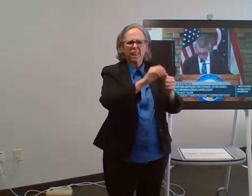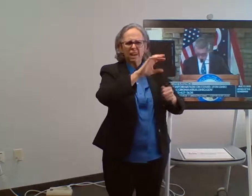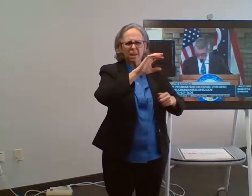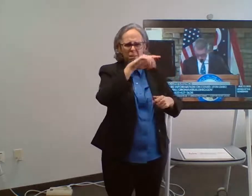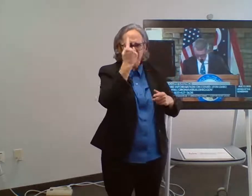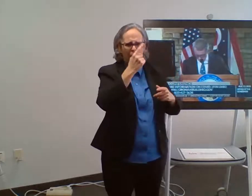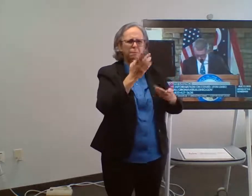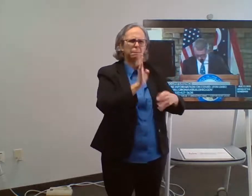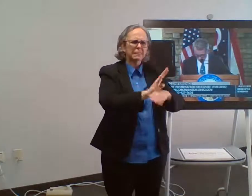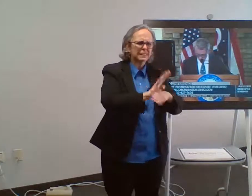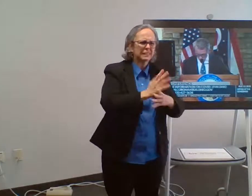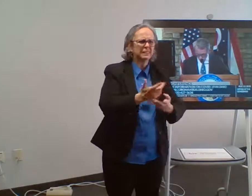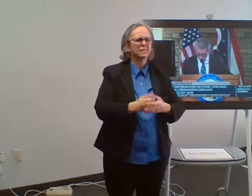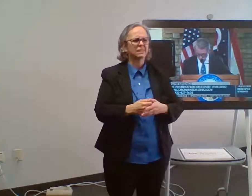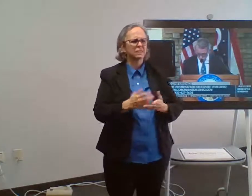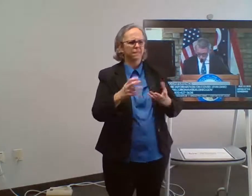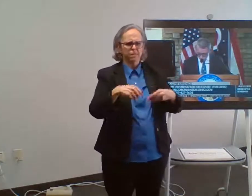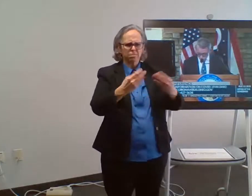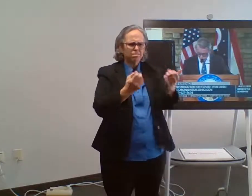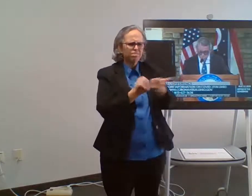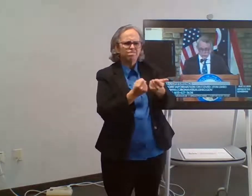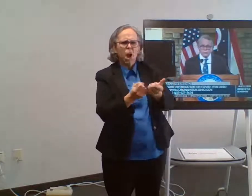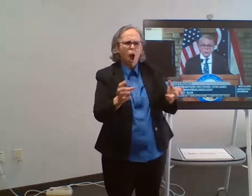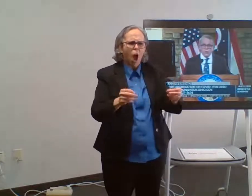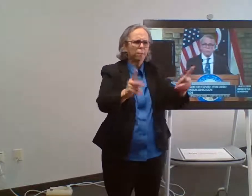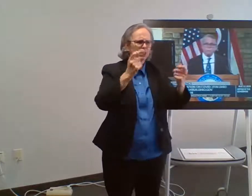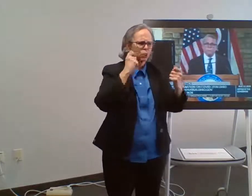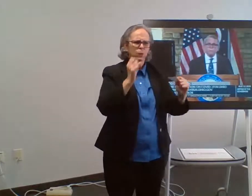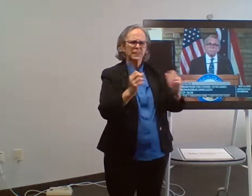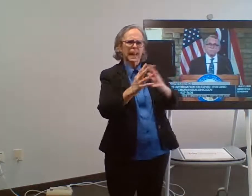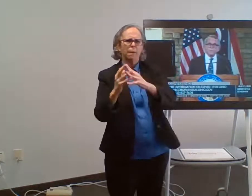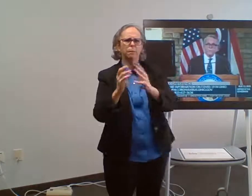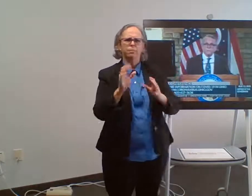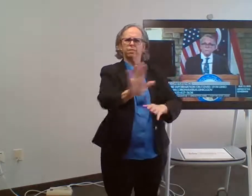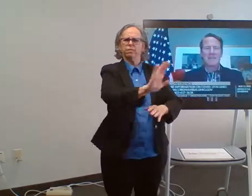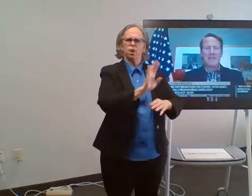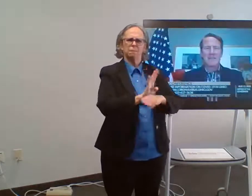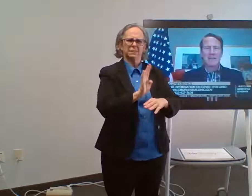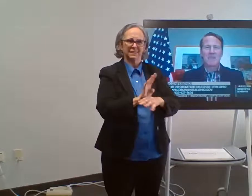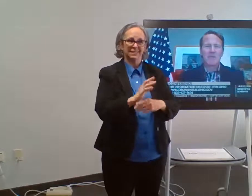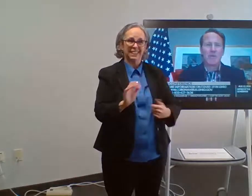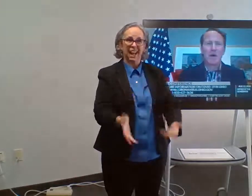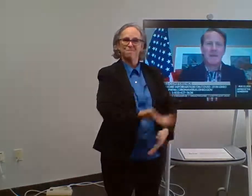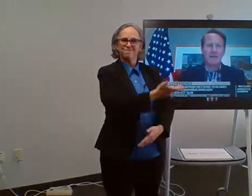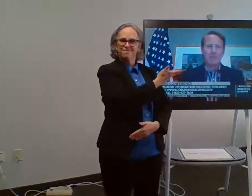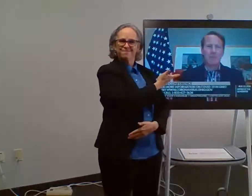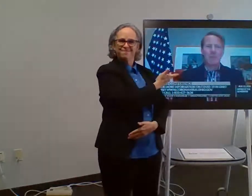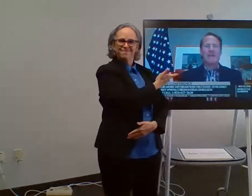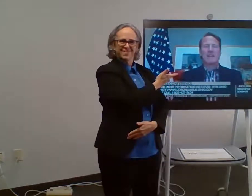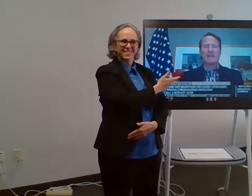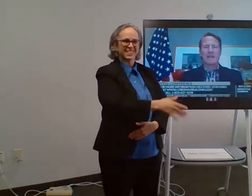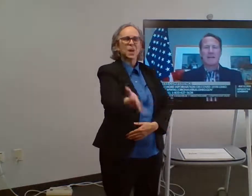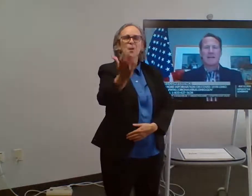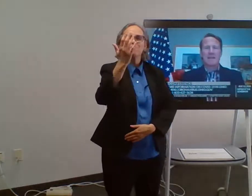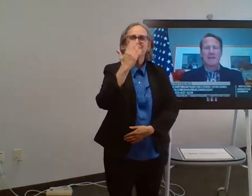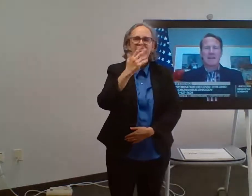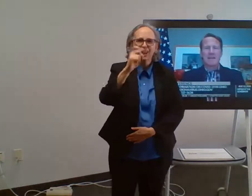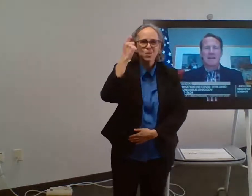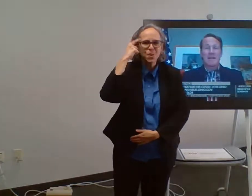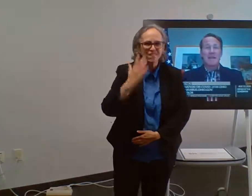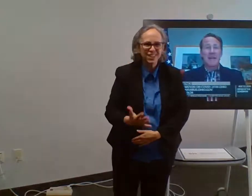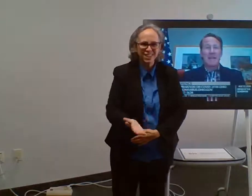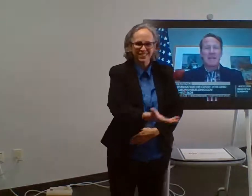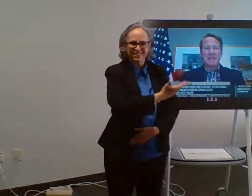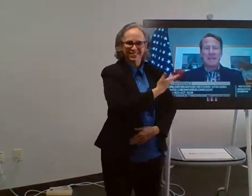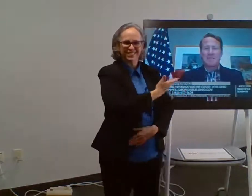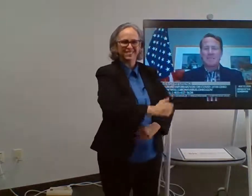and attracting more African Americans to go into business. John? Yes, thanks, Governor DeWine. Appreciate it.